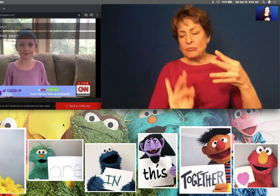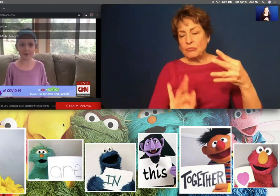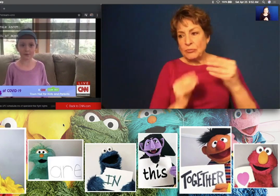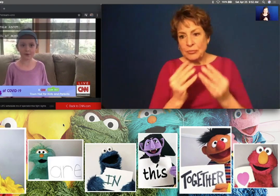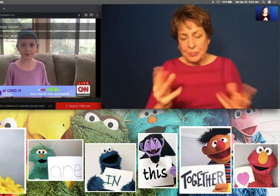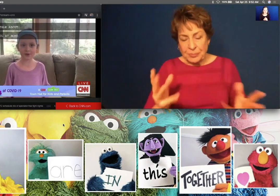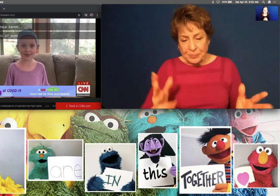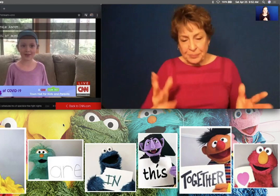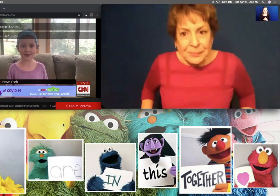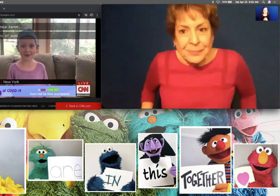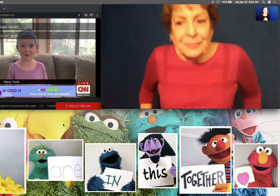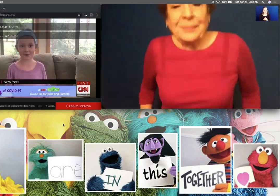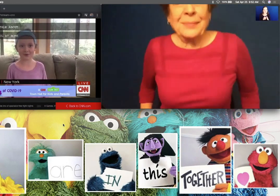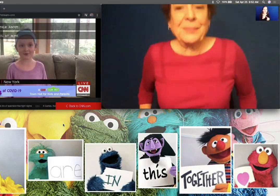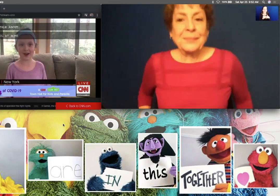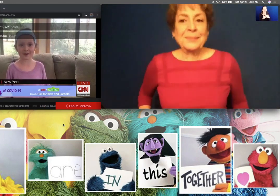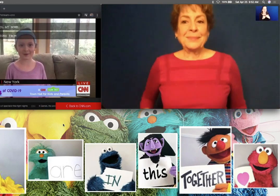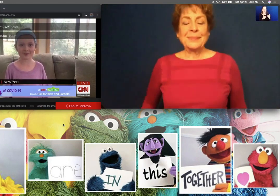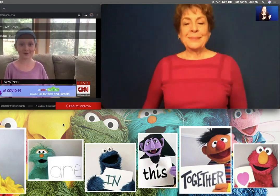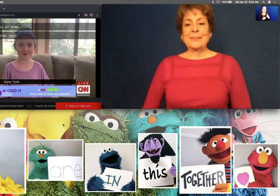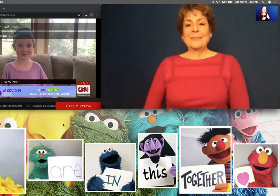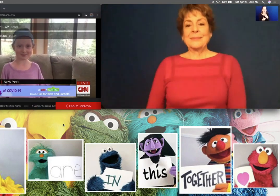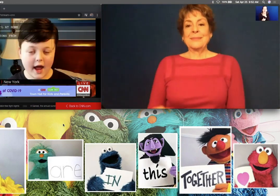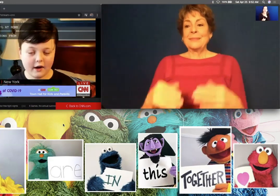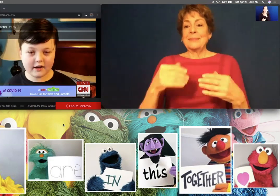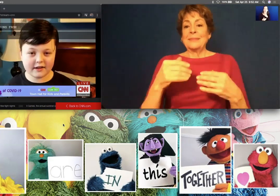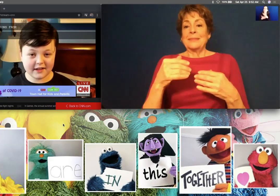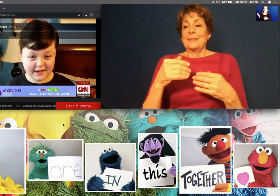more great questions from kids everywhere.